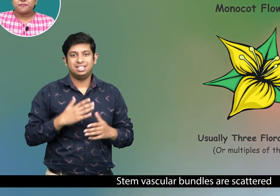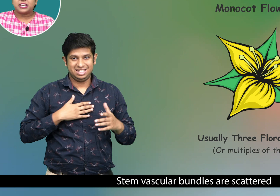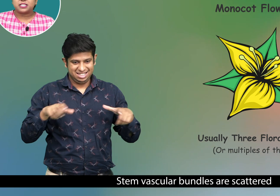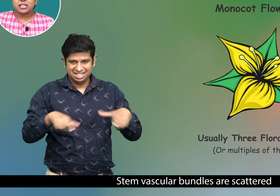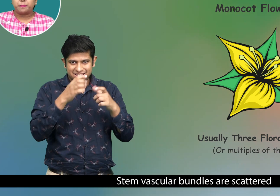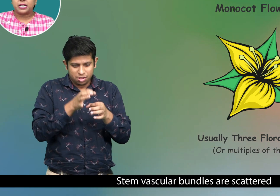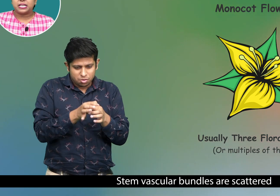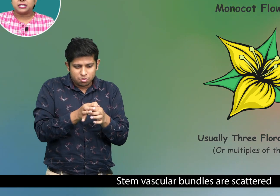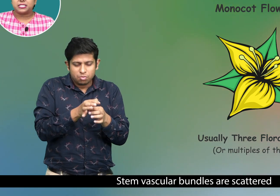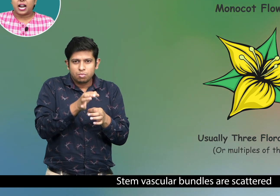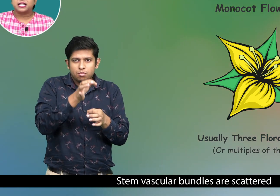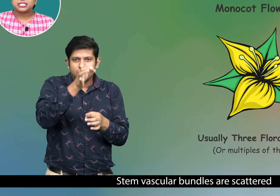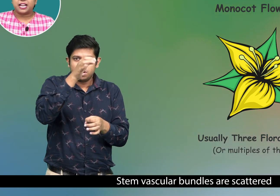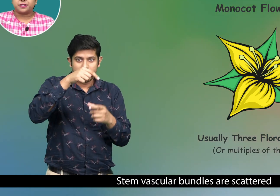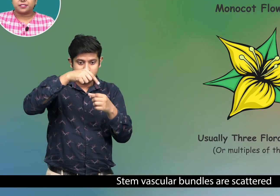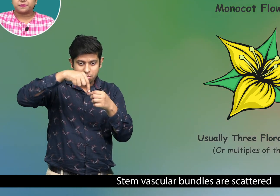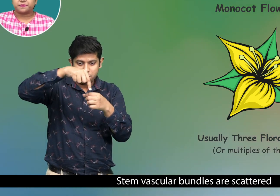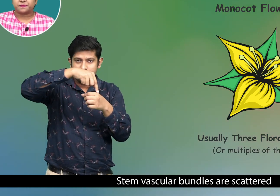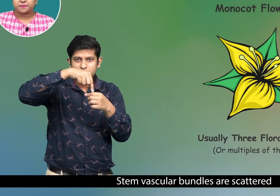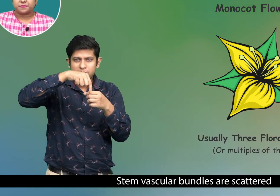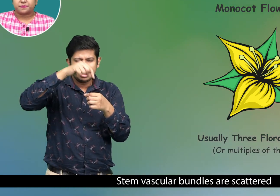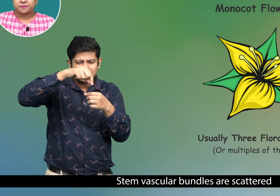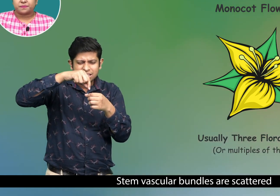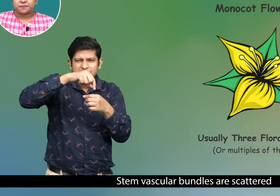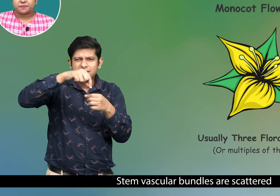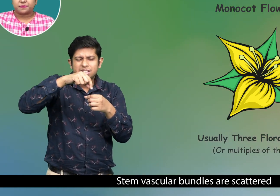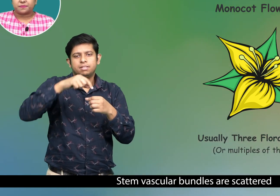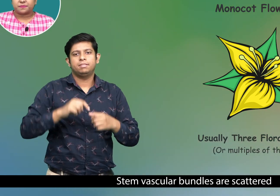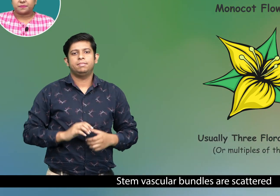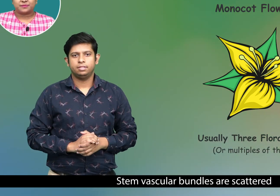Stem vascular bundles are scattered.